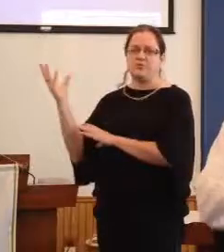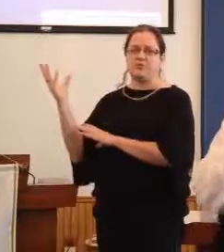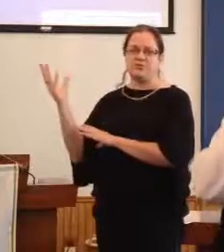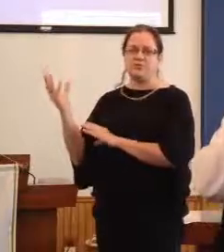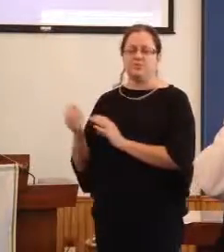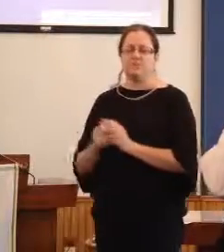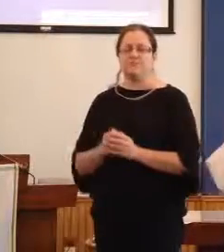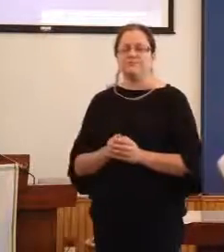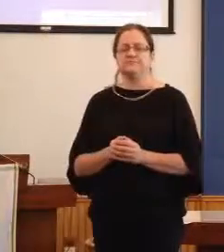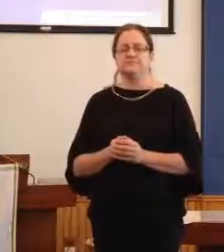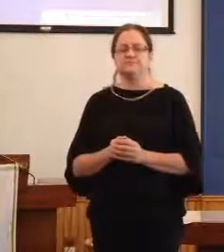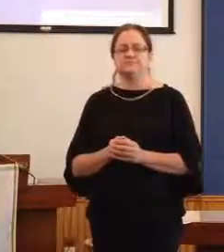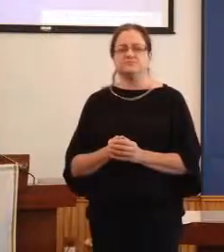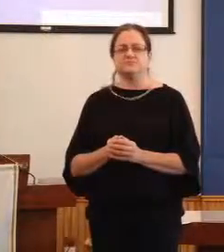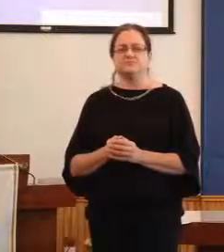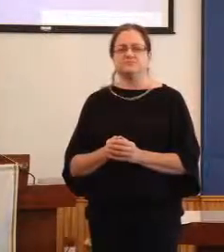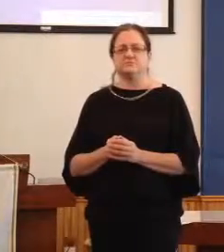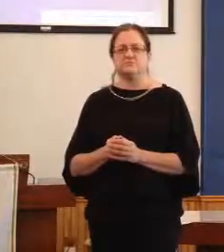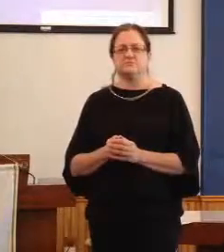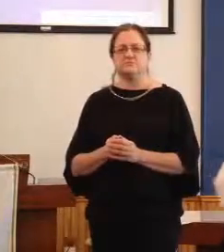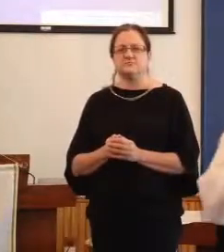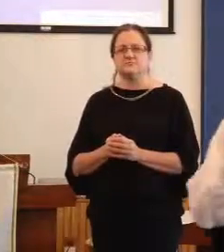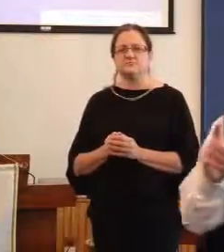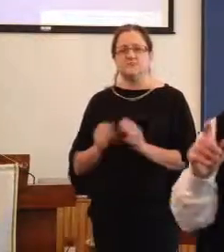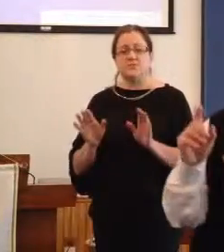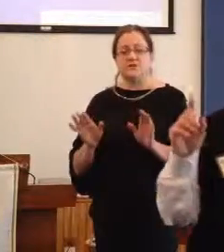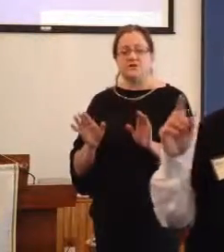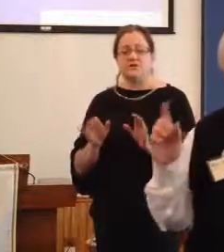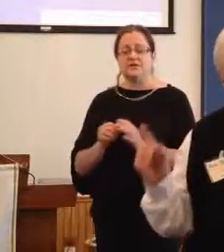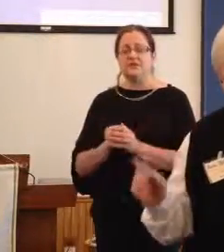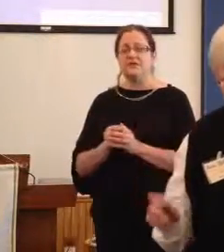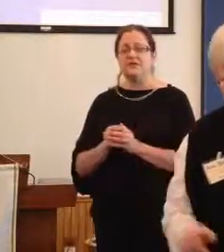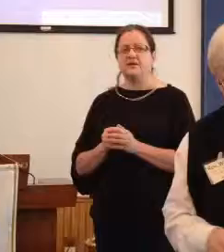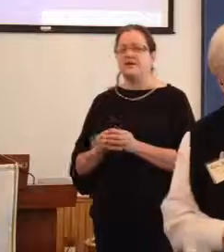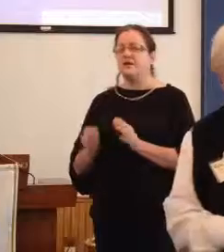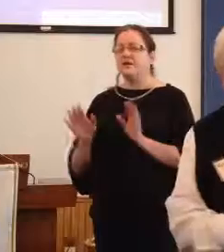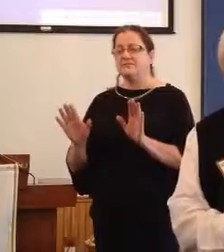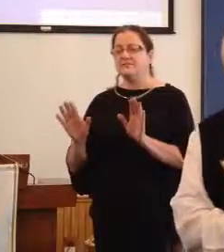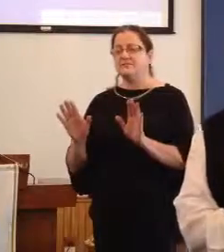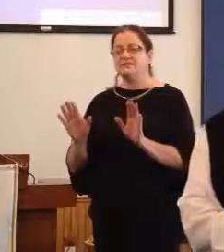But it became much, much more than that.